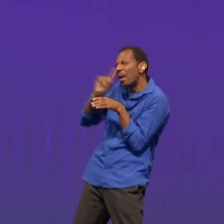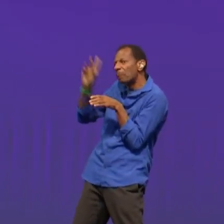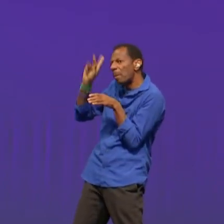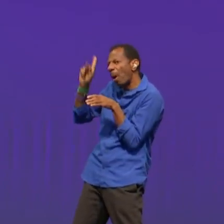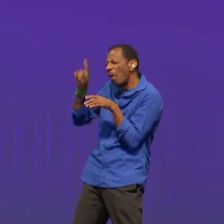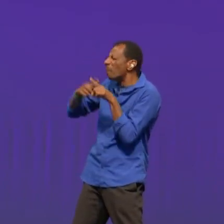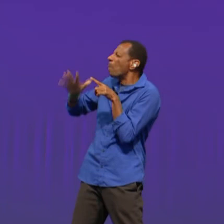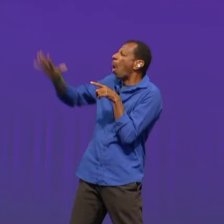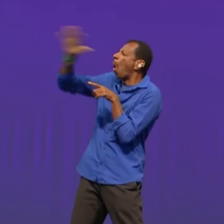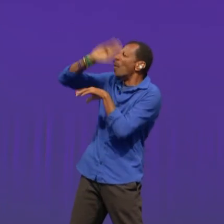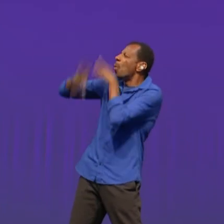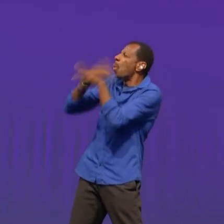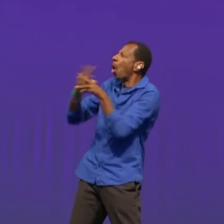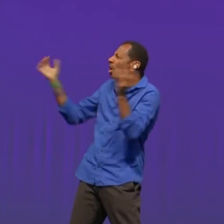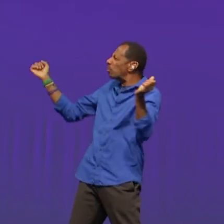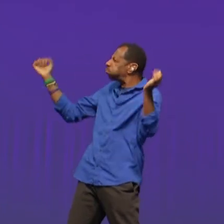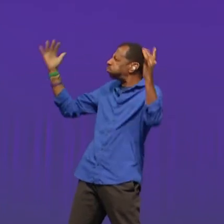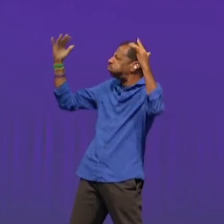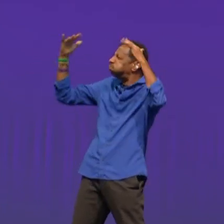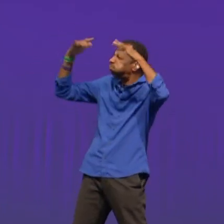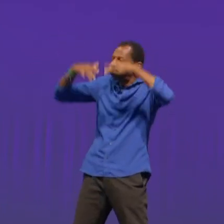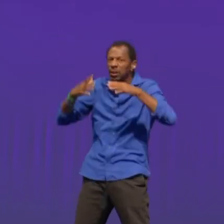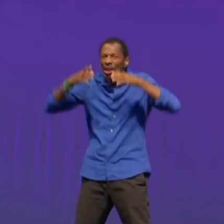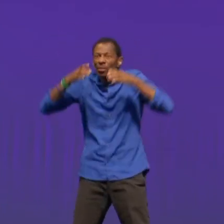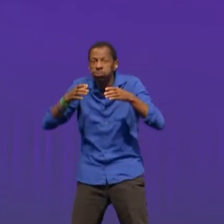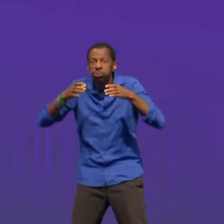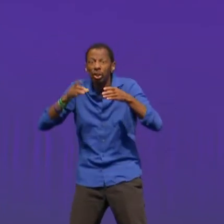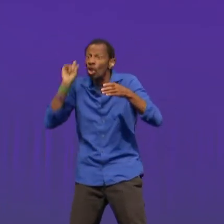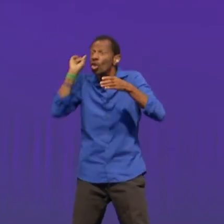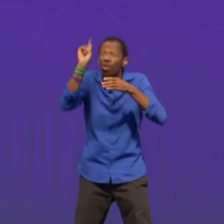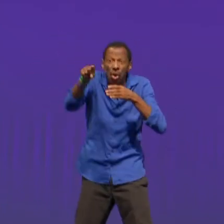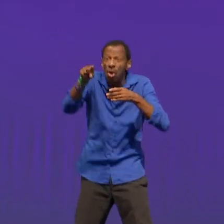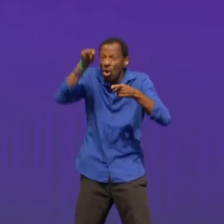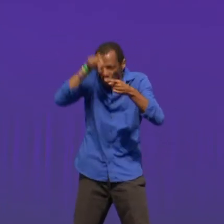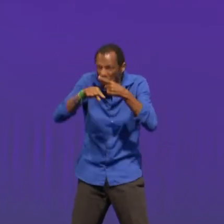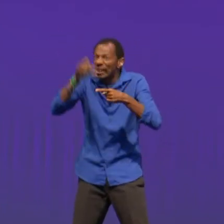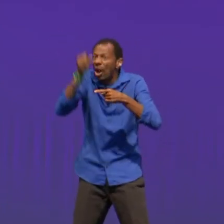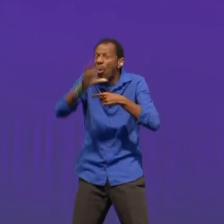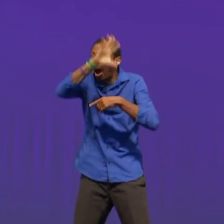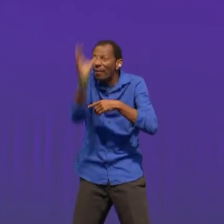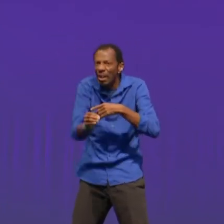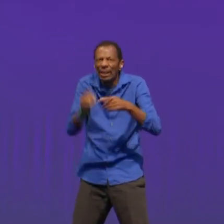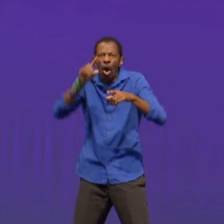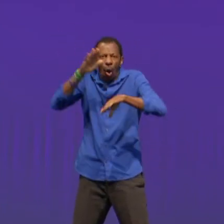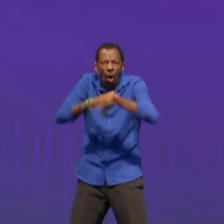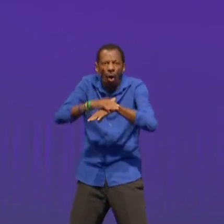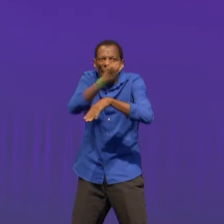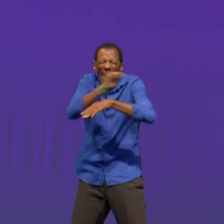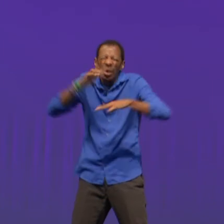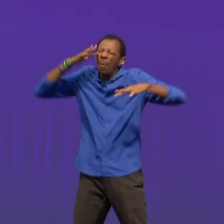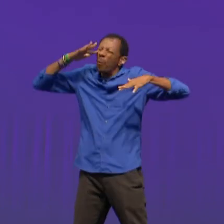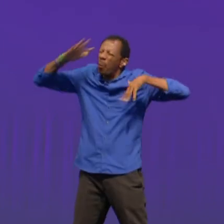with a group of about 25 of us, people from all over the world, going to South Africa